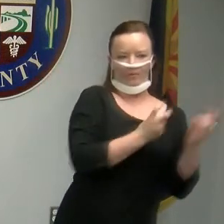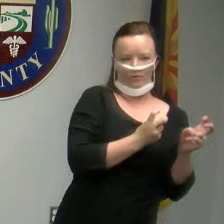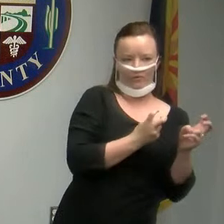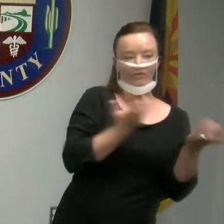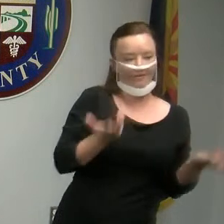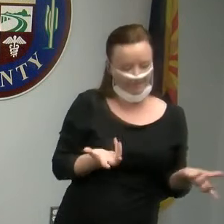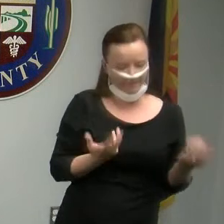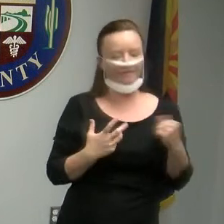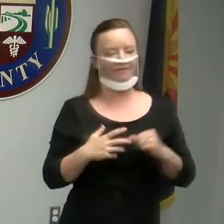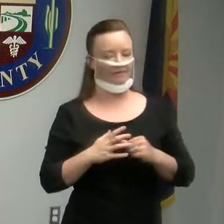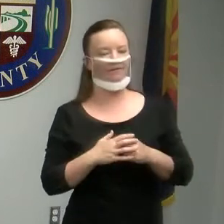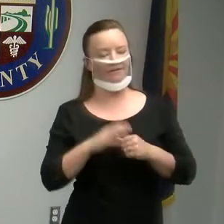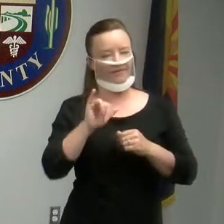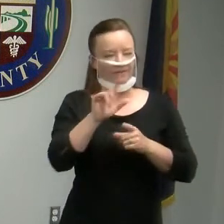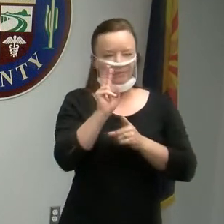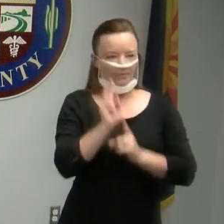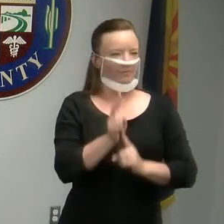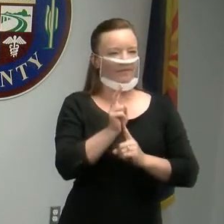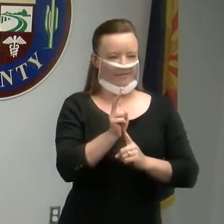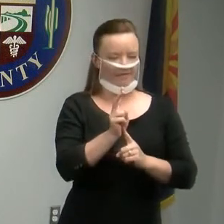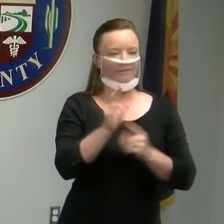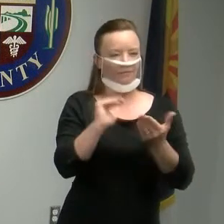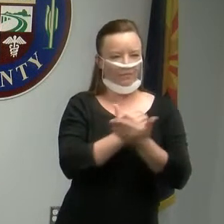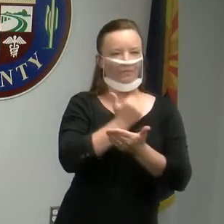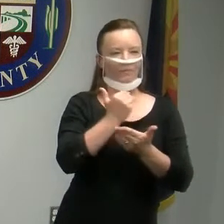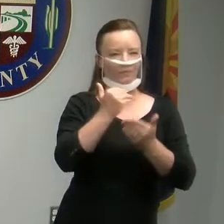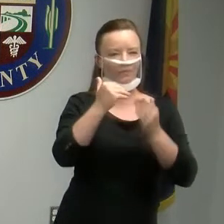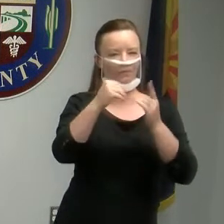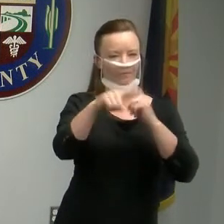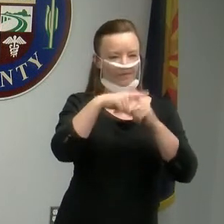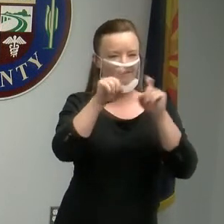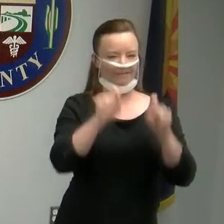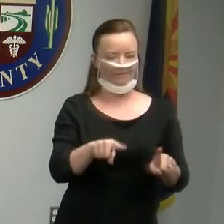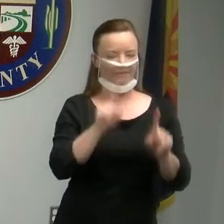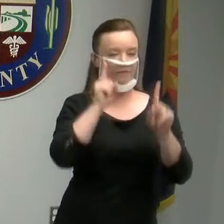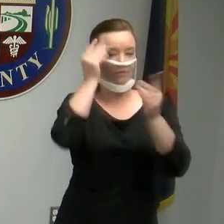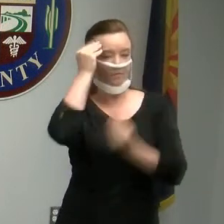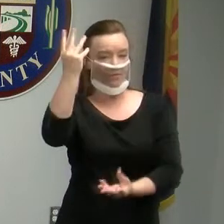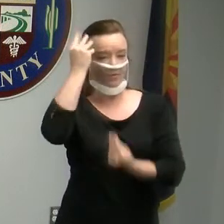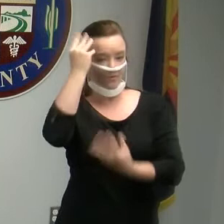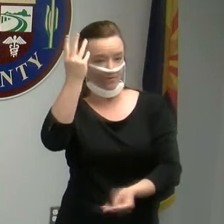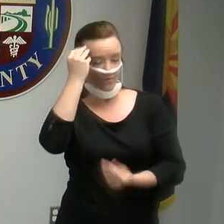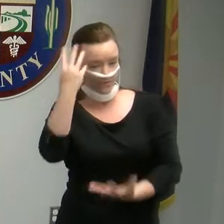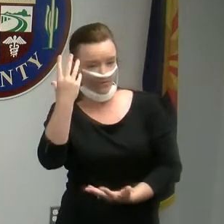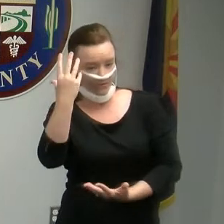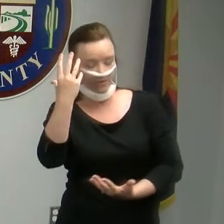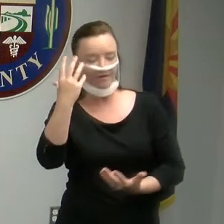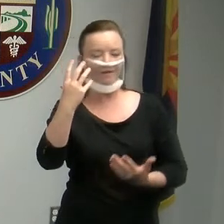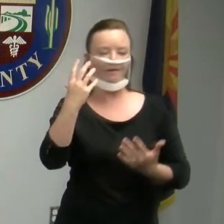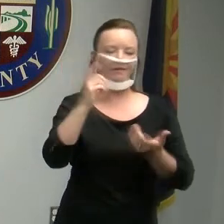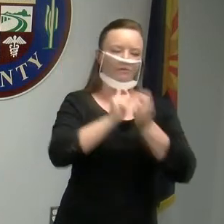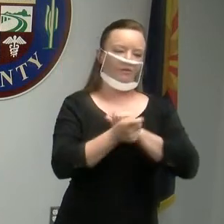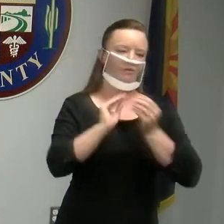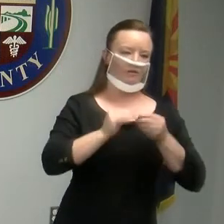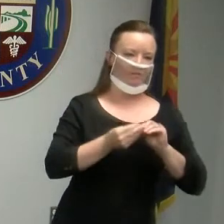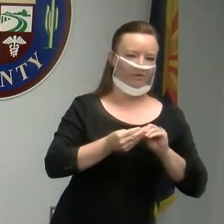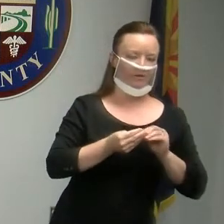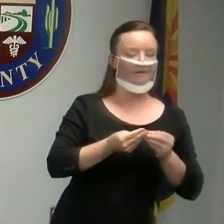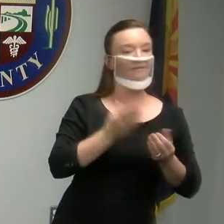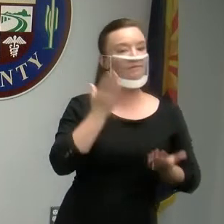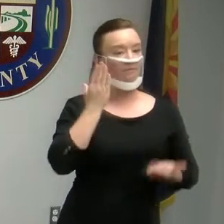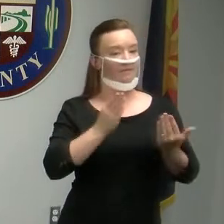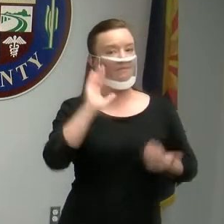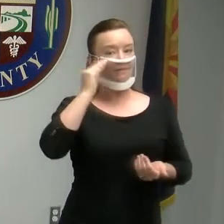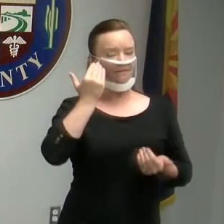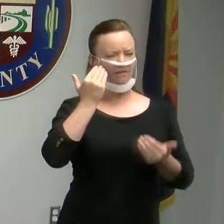and are reported and can change the numbers, and that's why sometimes it looks like it's off, but we can assure you that we're using the same